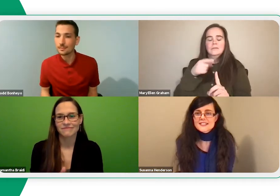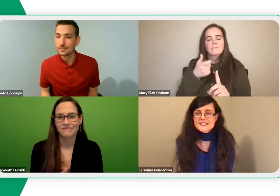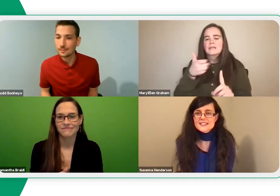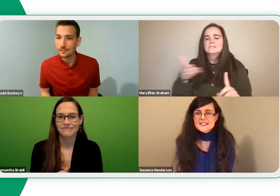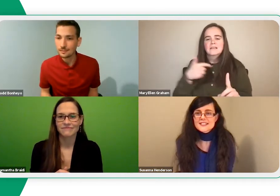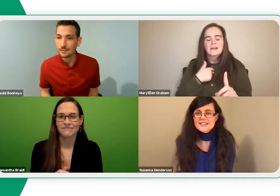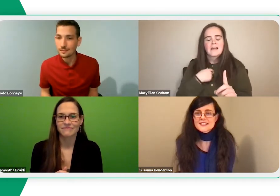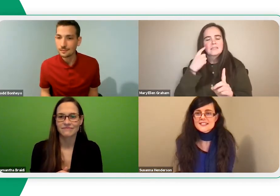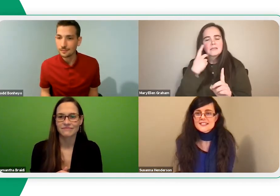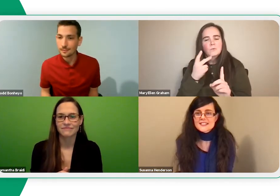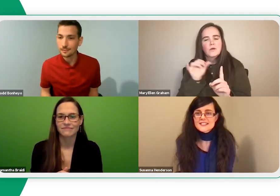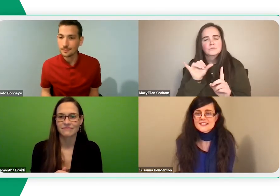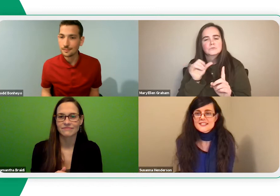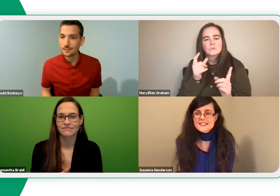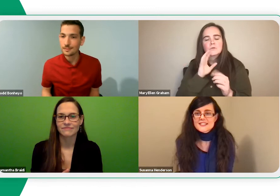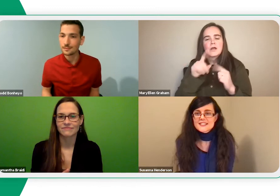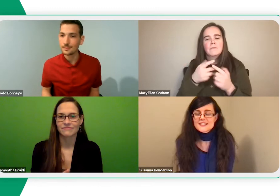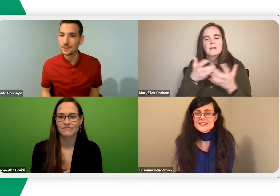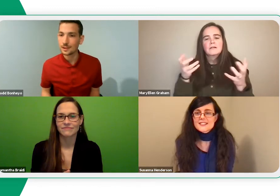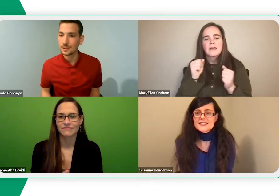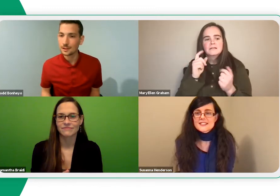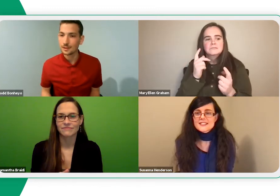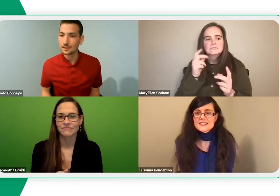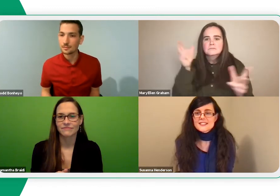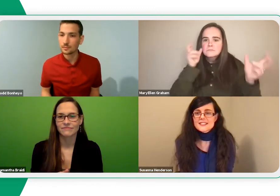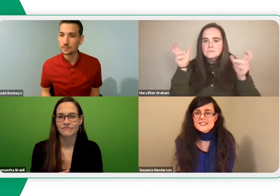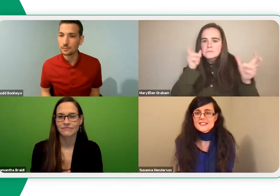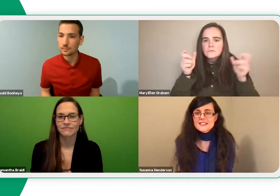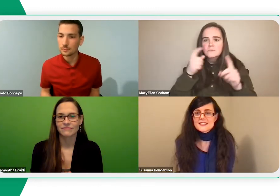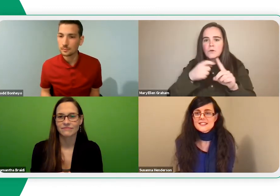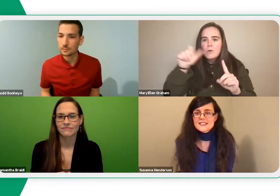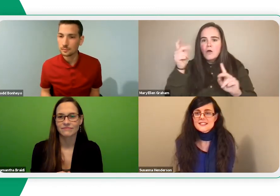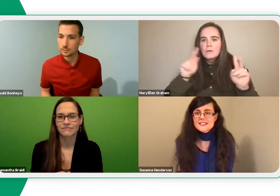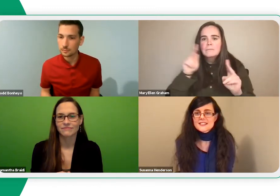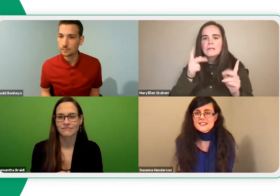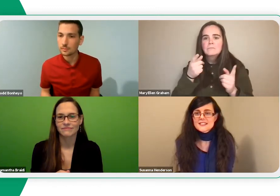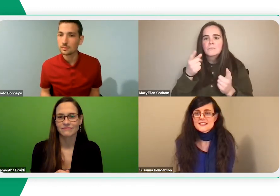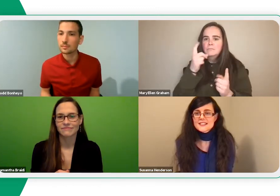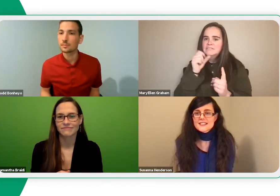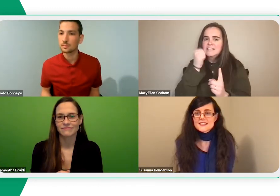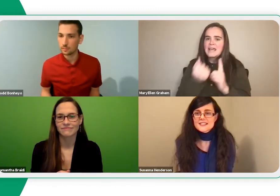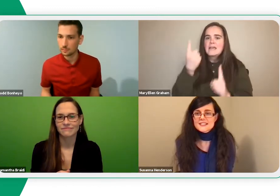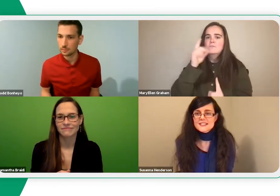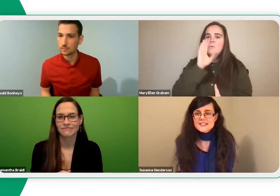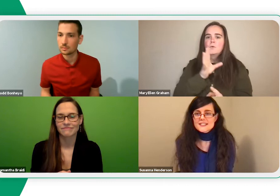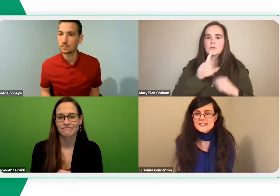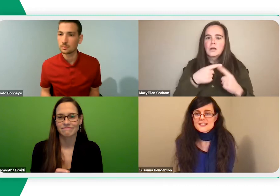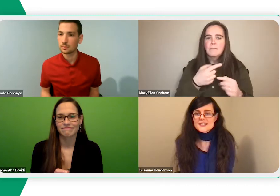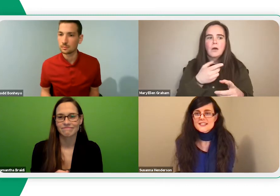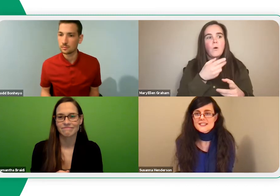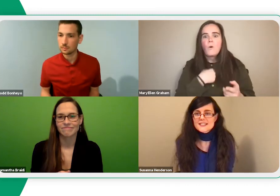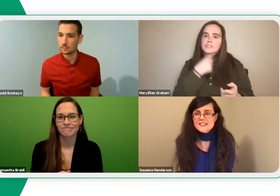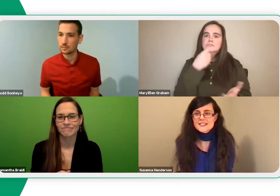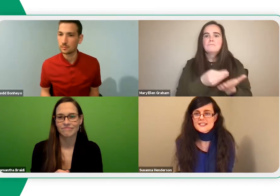harder. And honestly, Why? the biggest thing I think that we talked about before is that